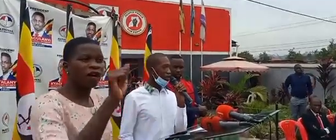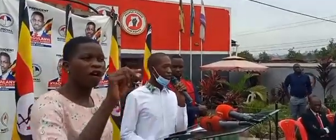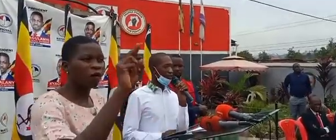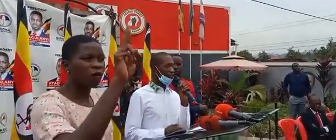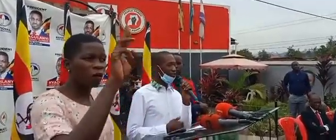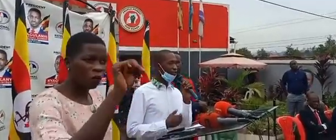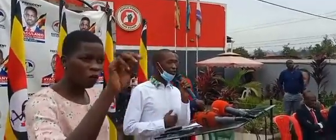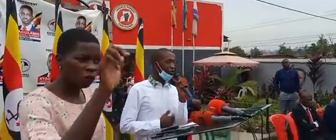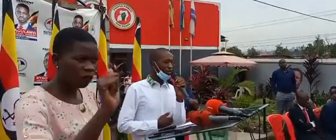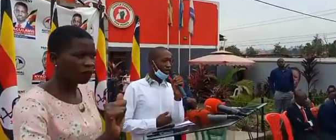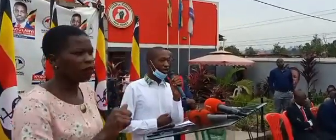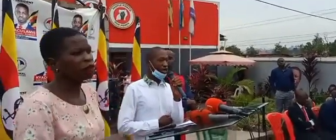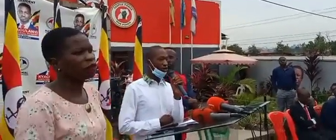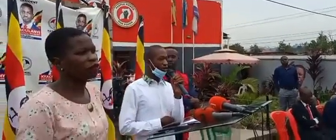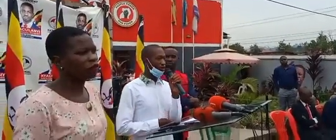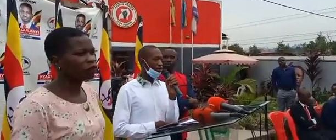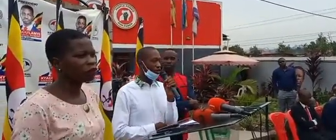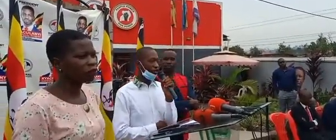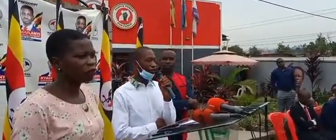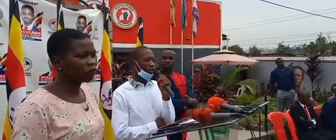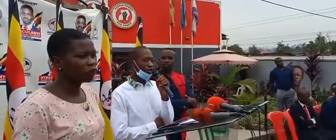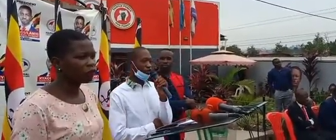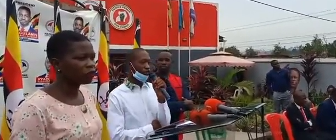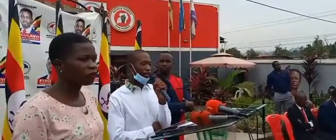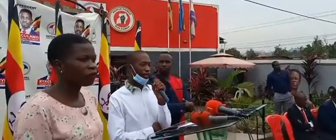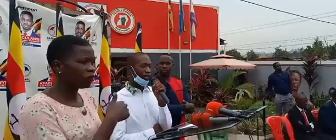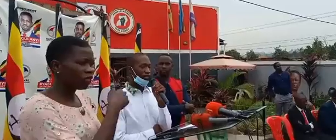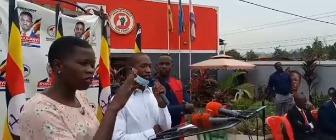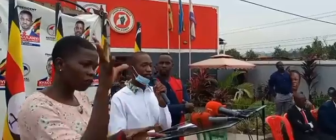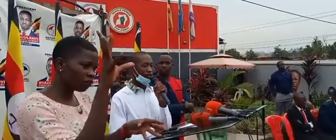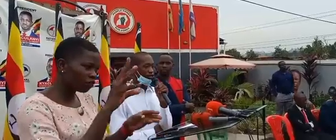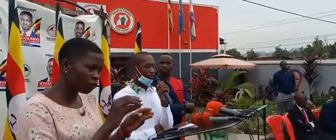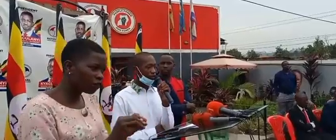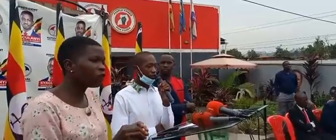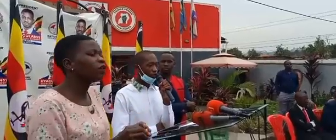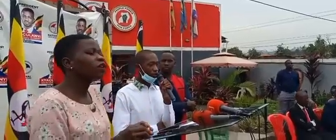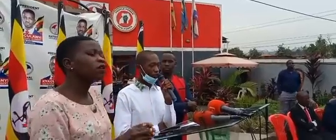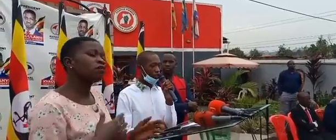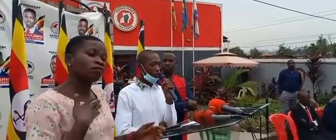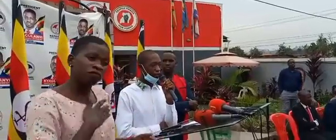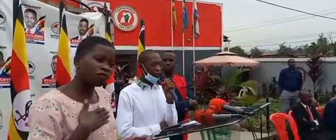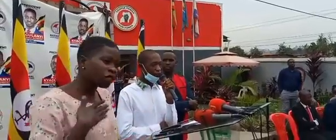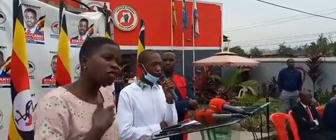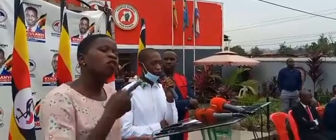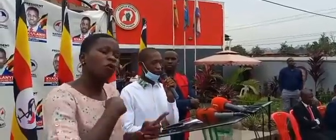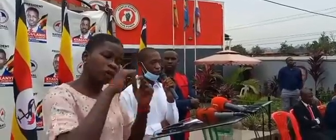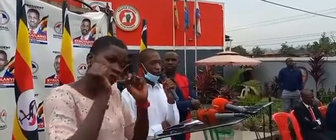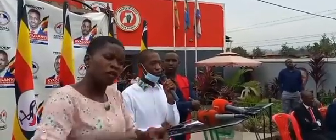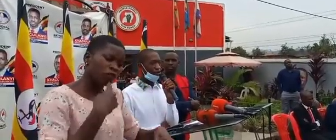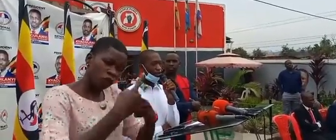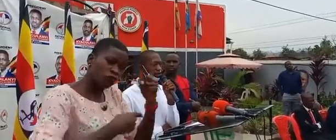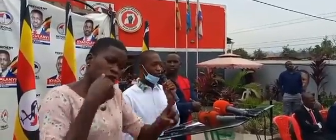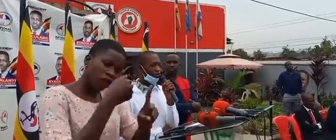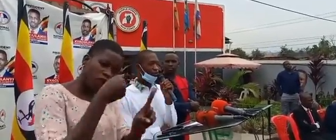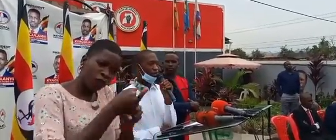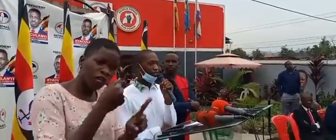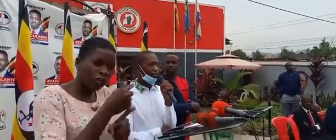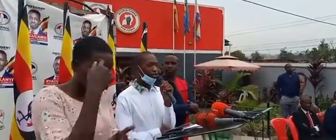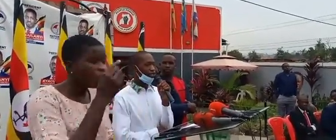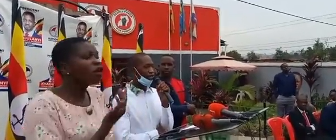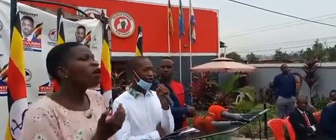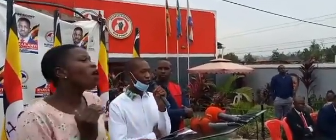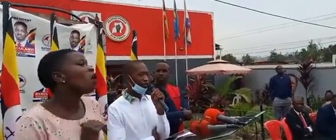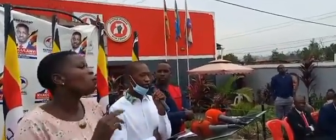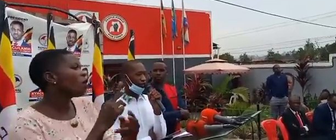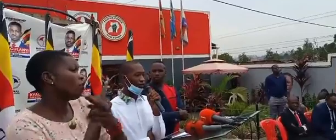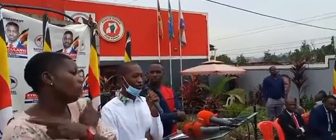so kaakati mpozika nga nyongera okugatta ku mulanga nti twongere okubanja bannaffe bali